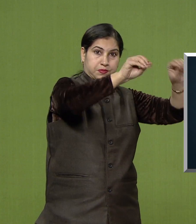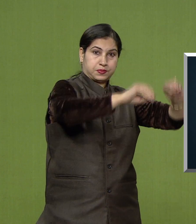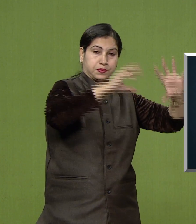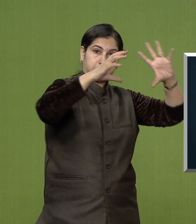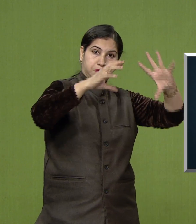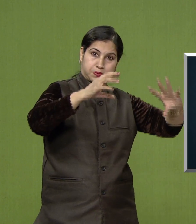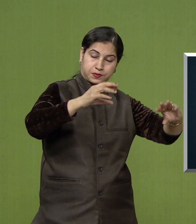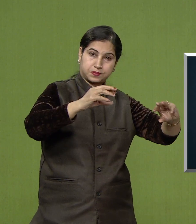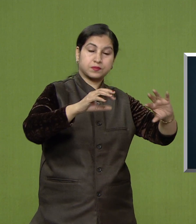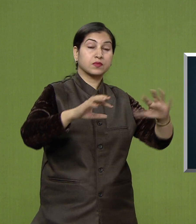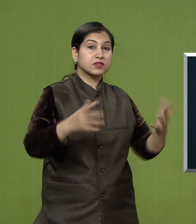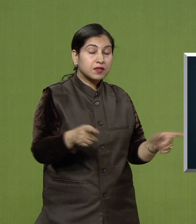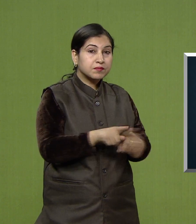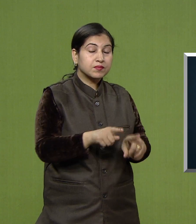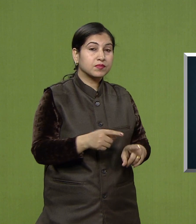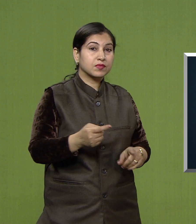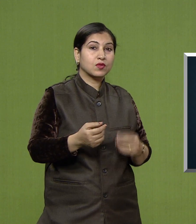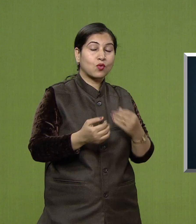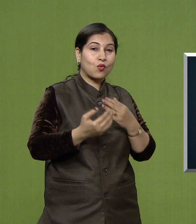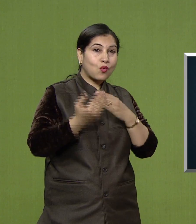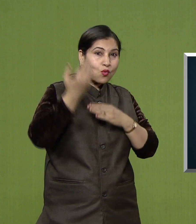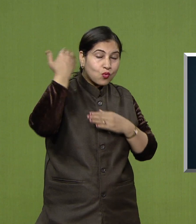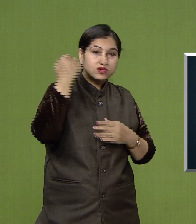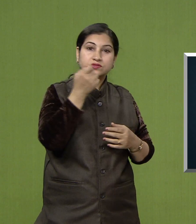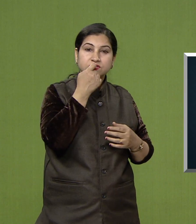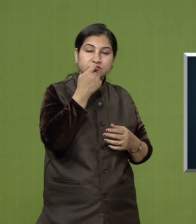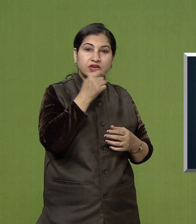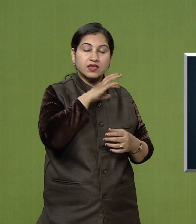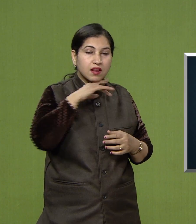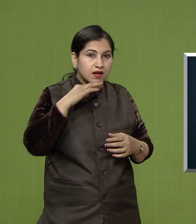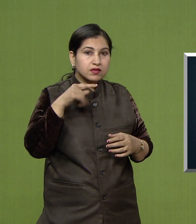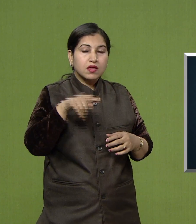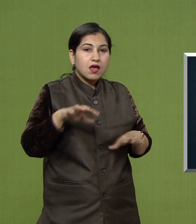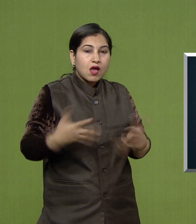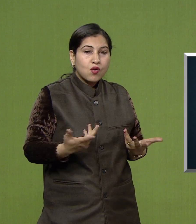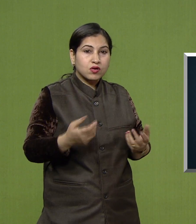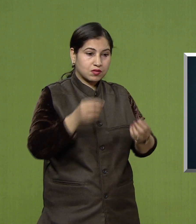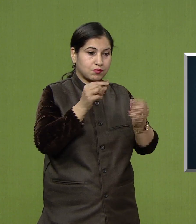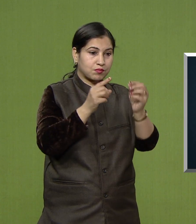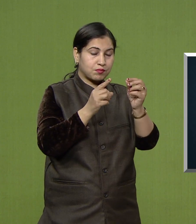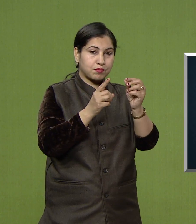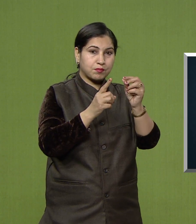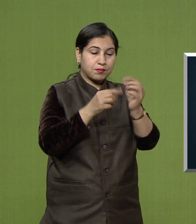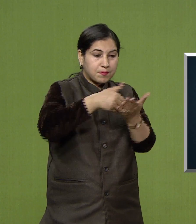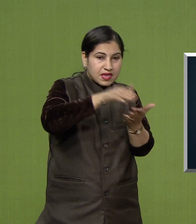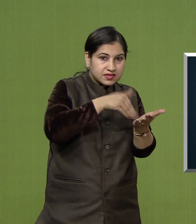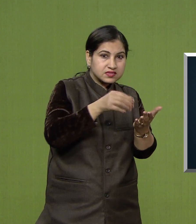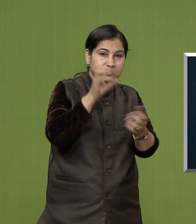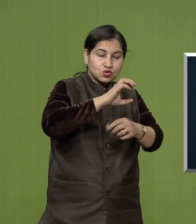old grease stains from the white and colored cotton cloths, you need to make a paste of soap and water and apply